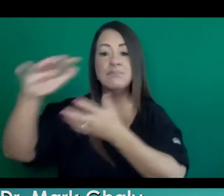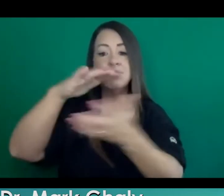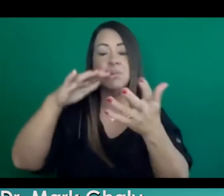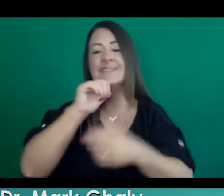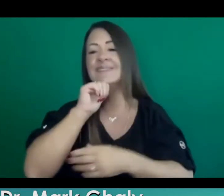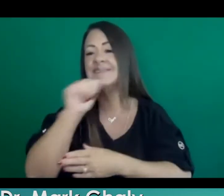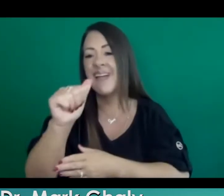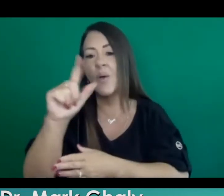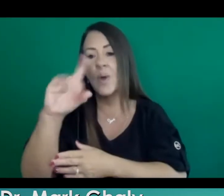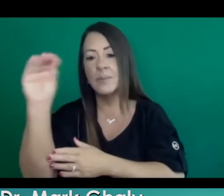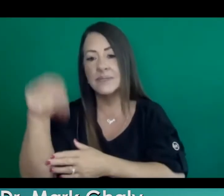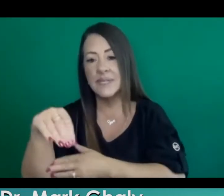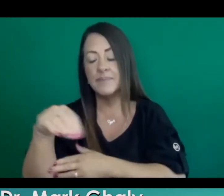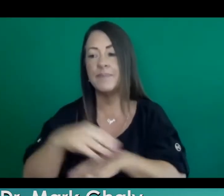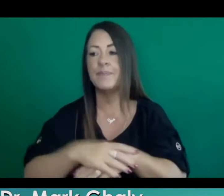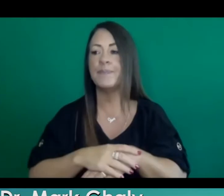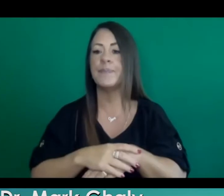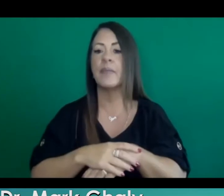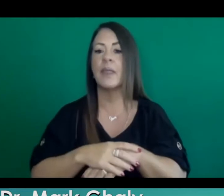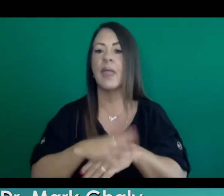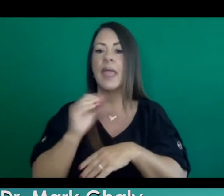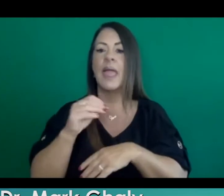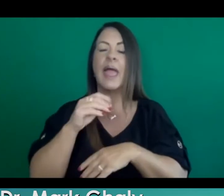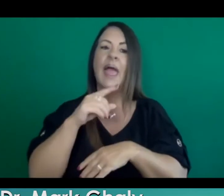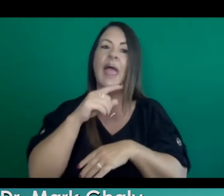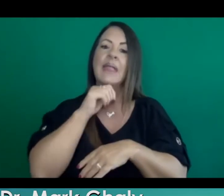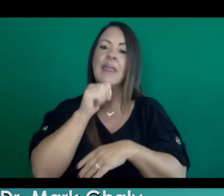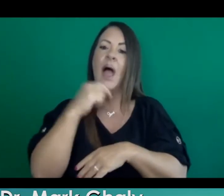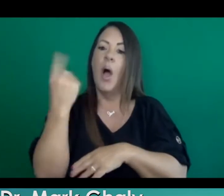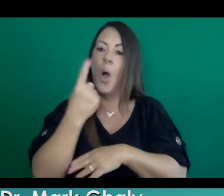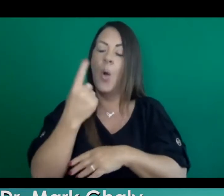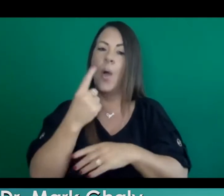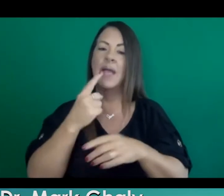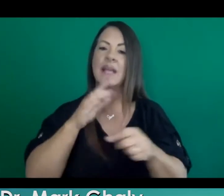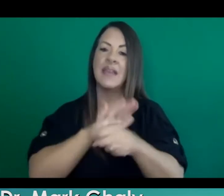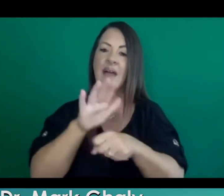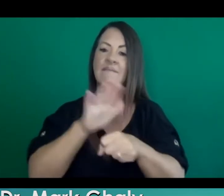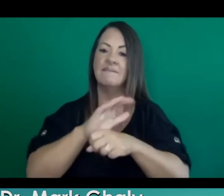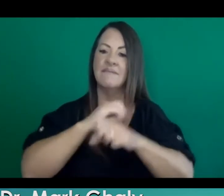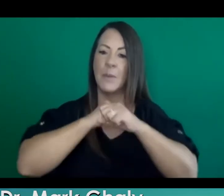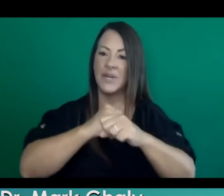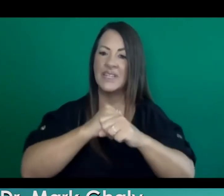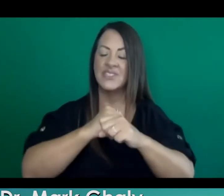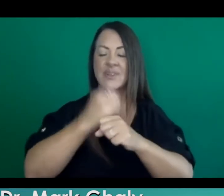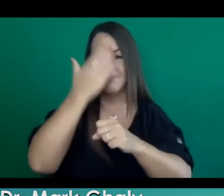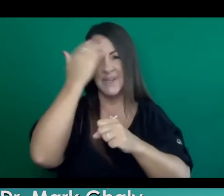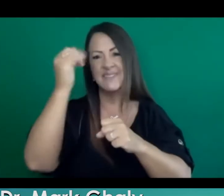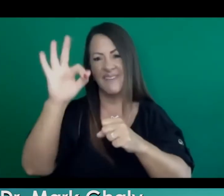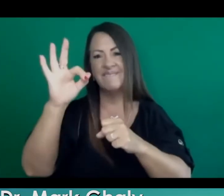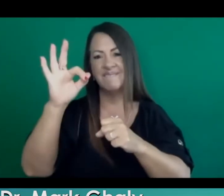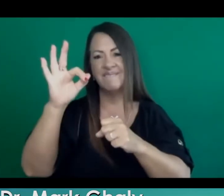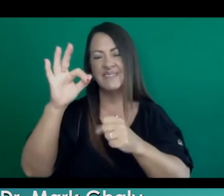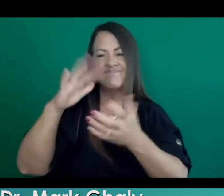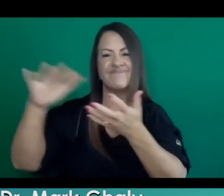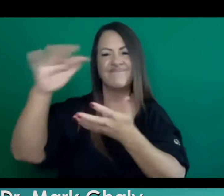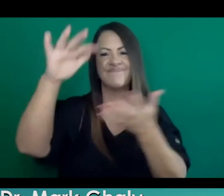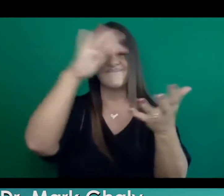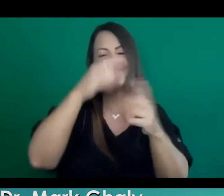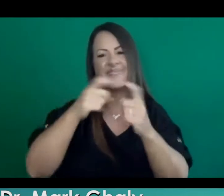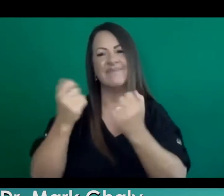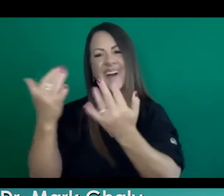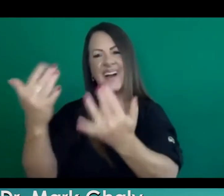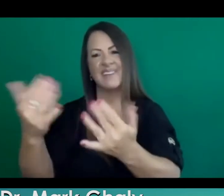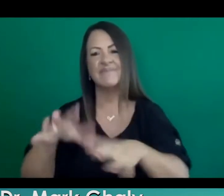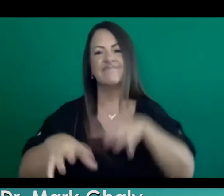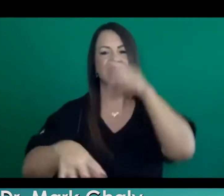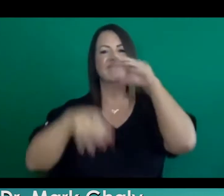not protect you, or certainly does not give sufficient protection around wildfire smoke and smoke